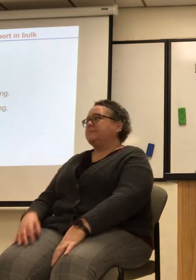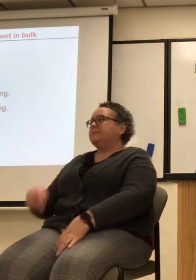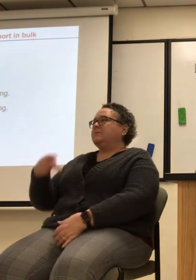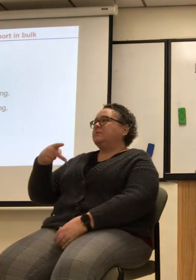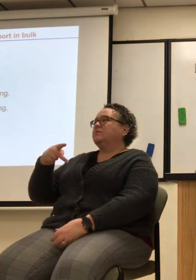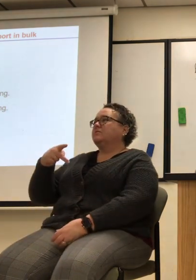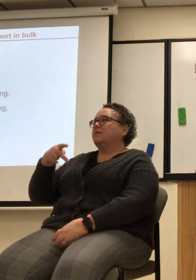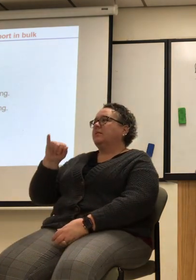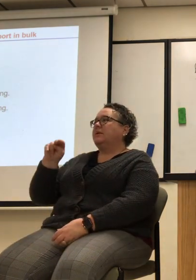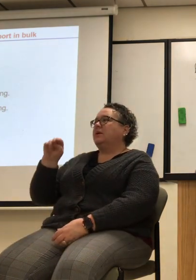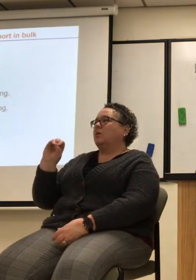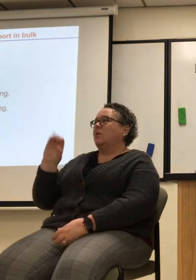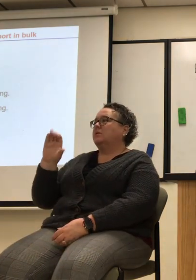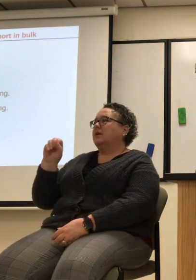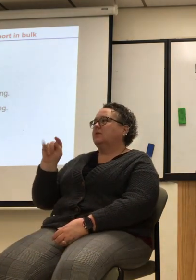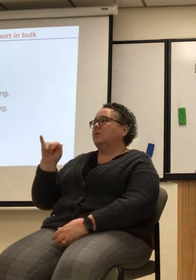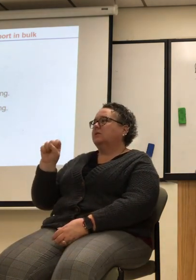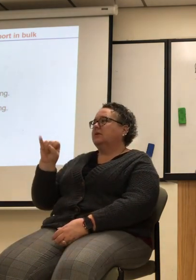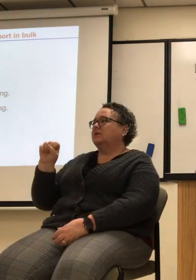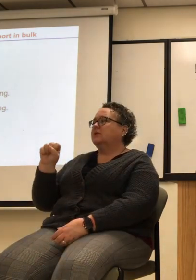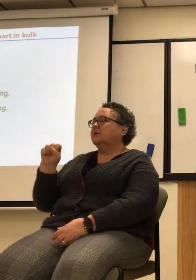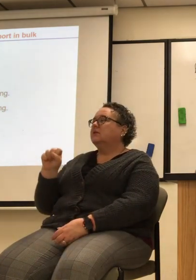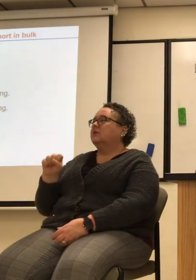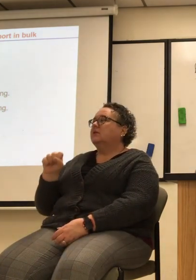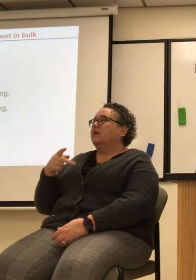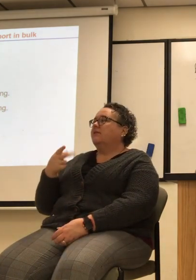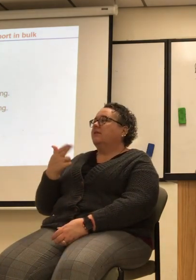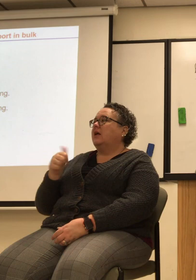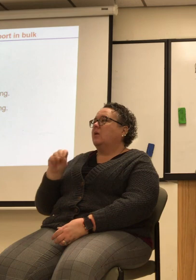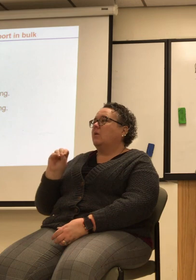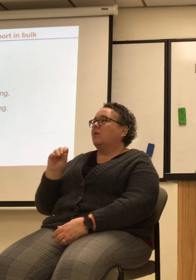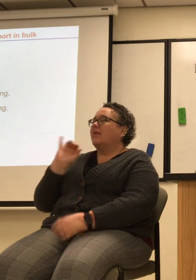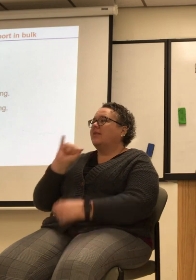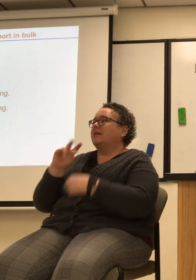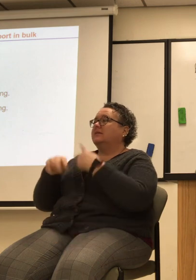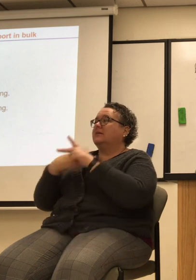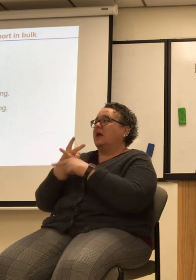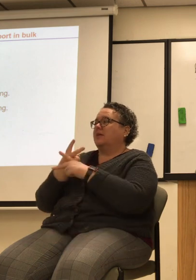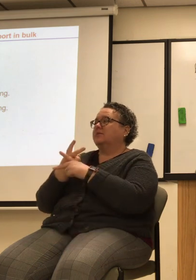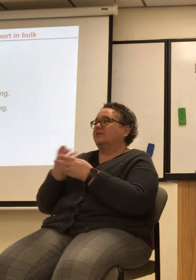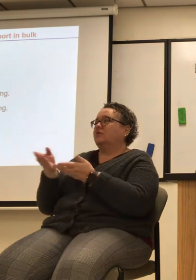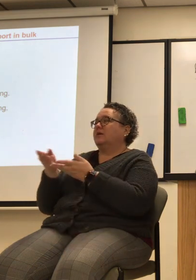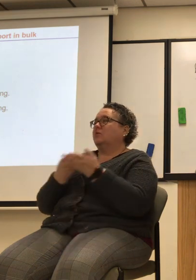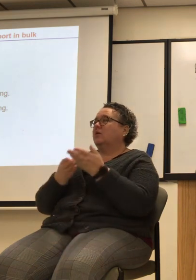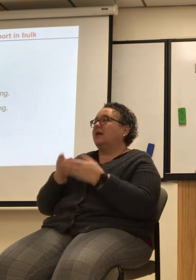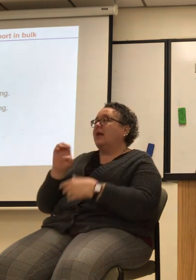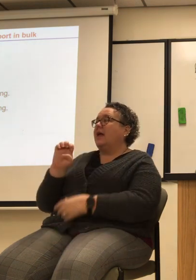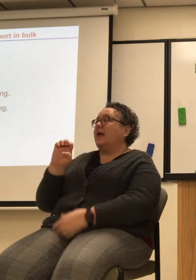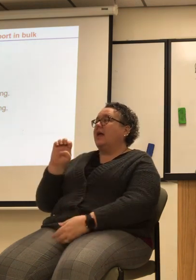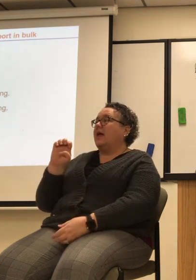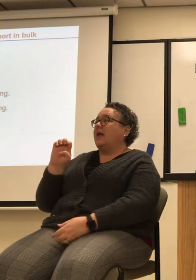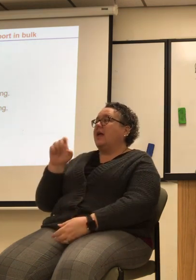Pinocytosis, phagocytosis, types of vesicular transport. Exocytosis, move things in bulk